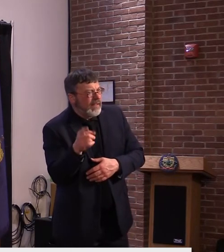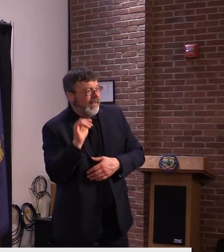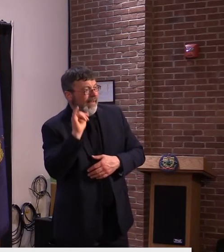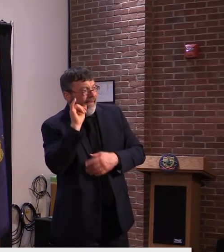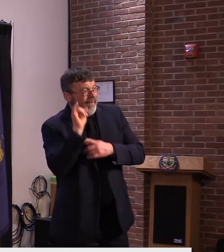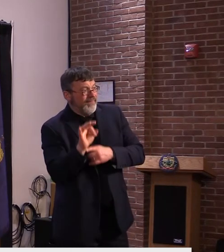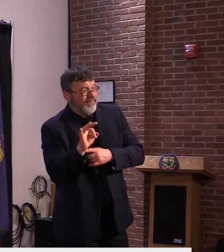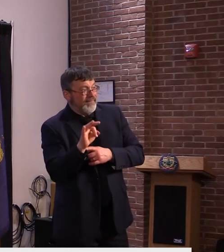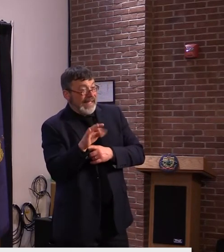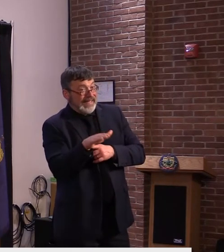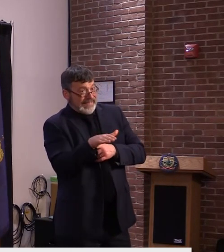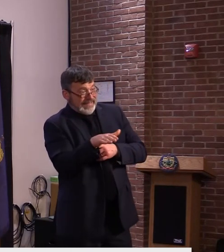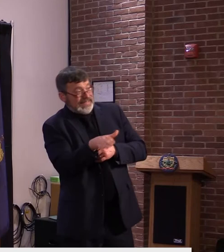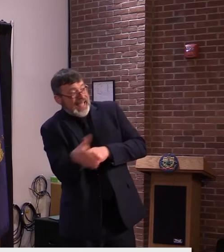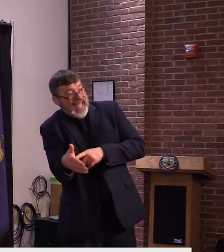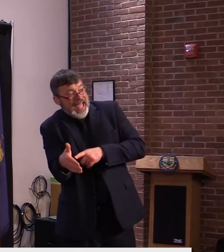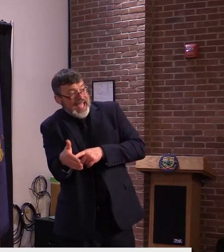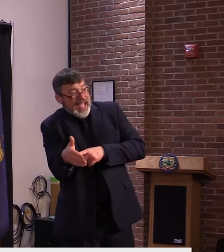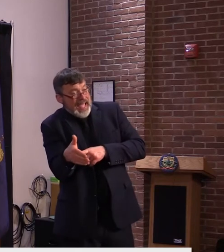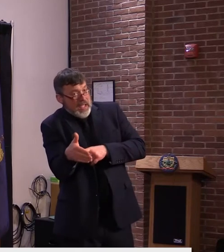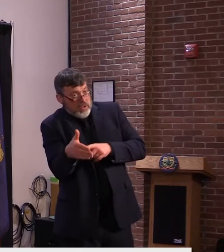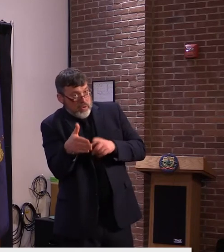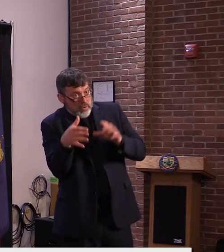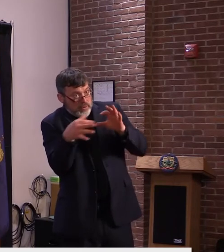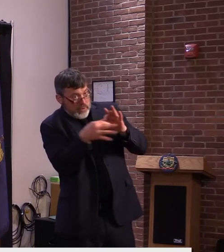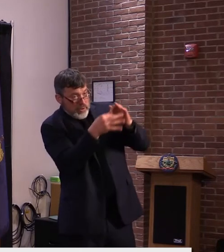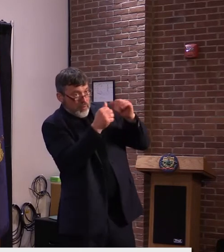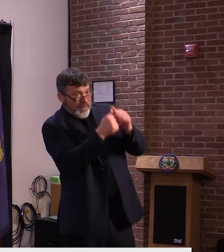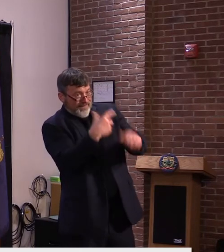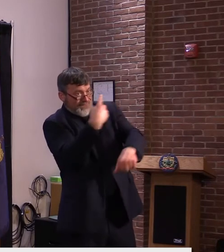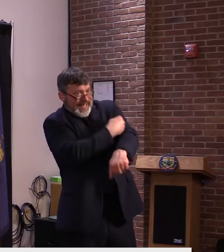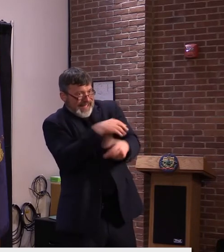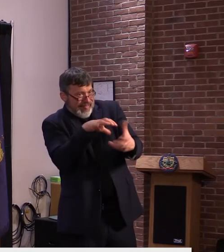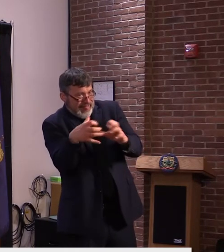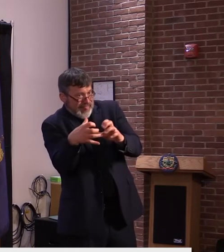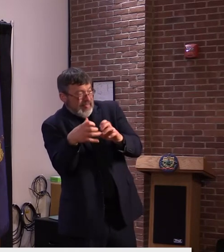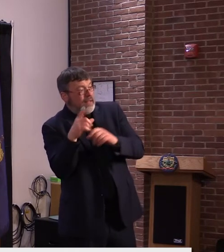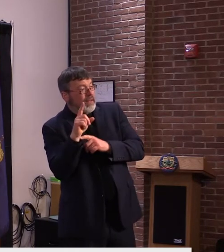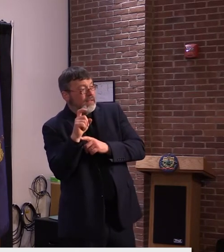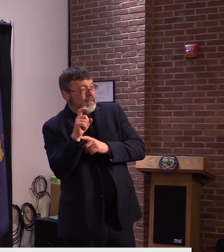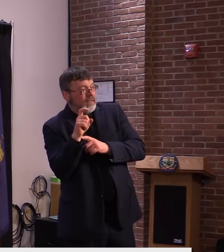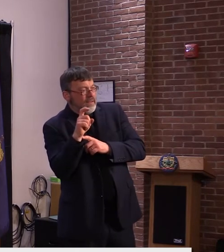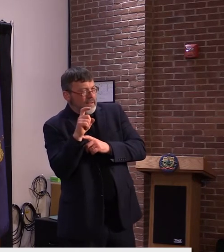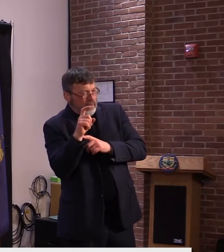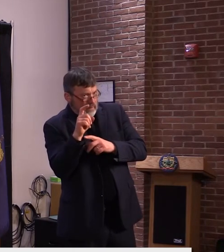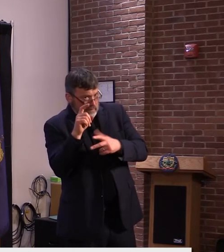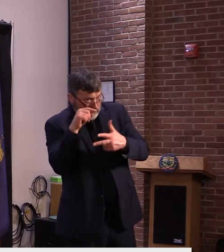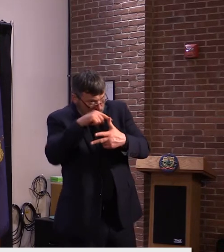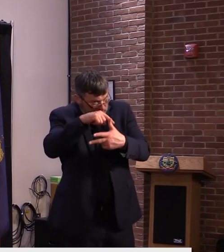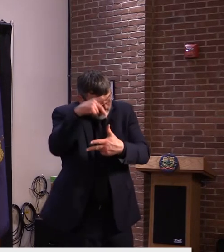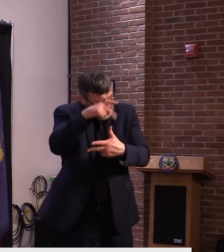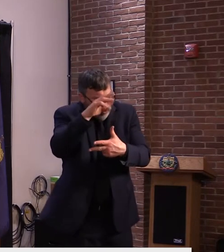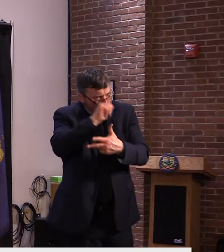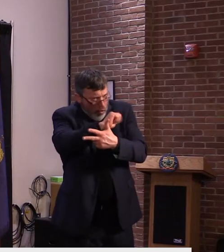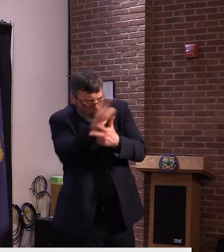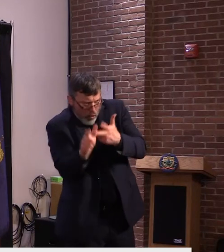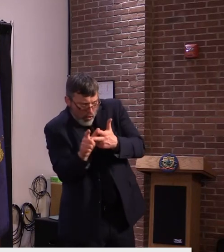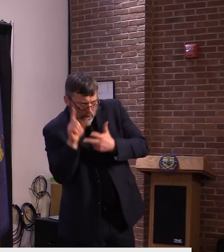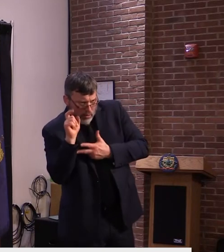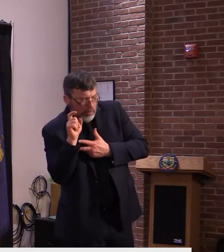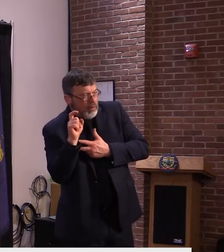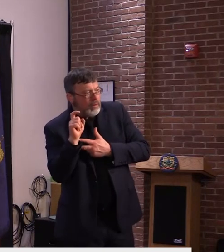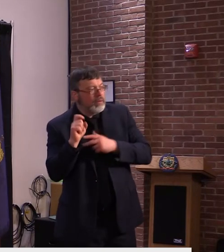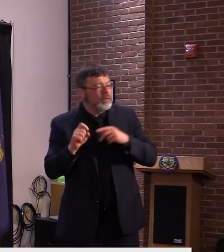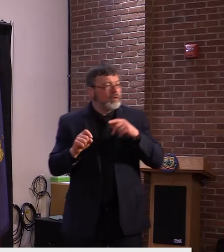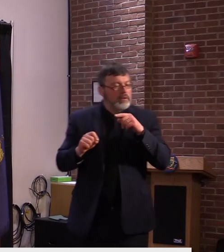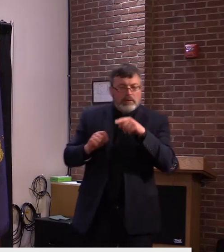to reactions to the Pfizer or maybe any of the vaccinations. Well, thank